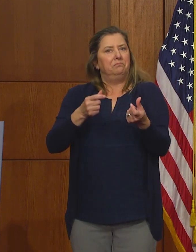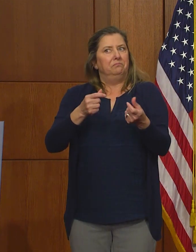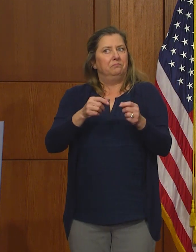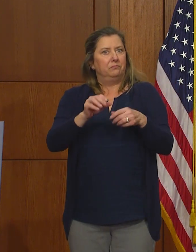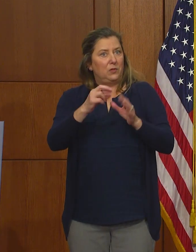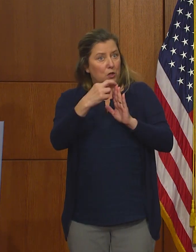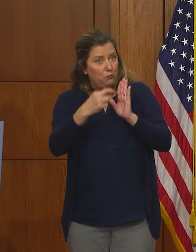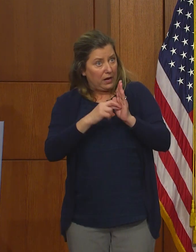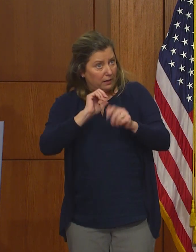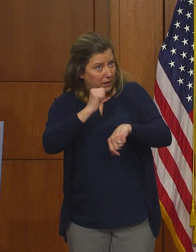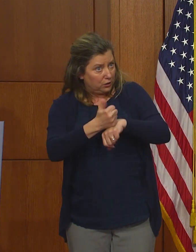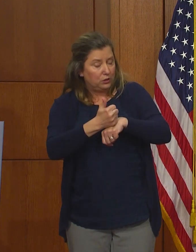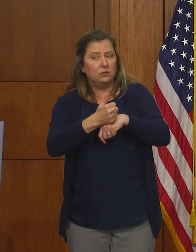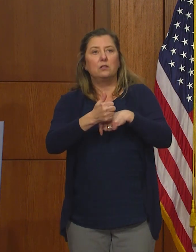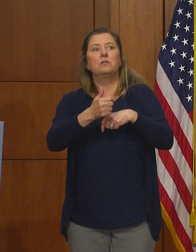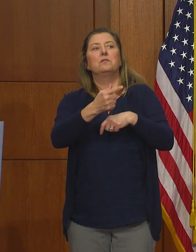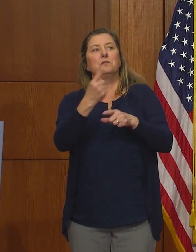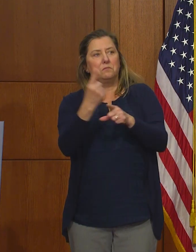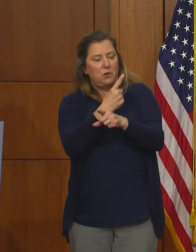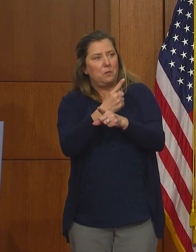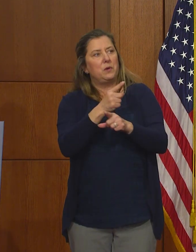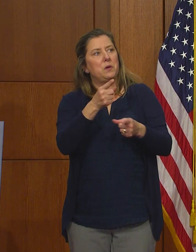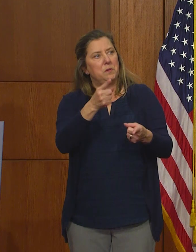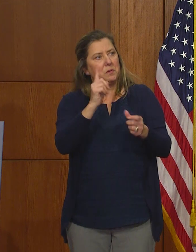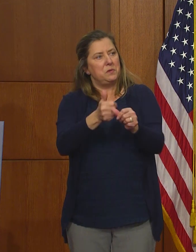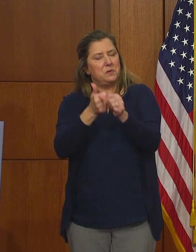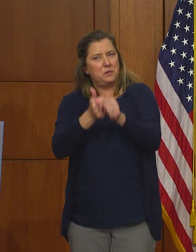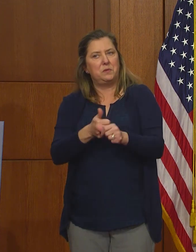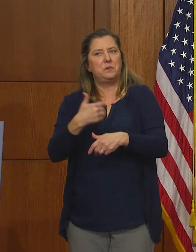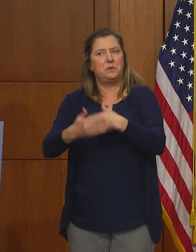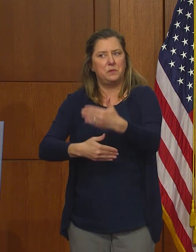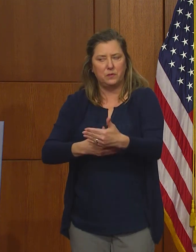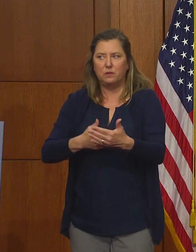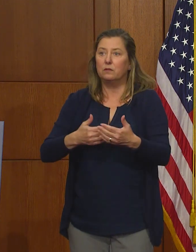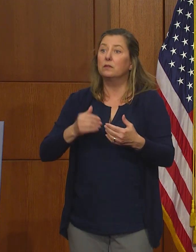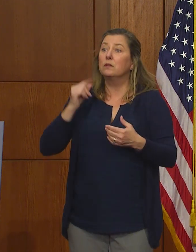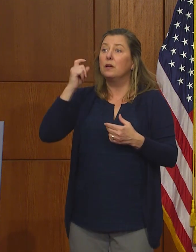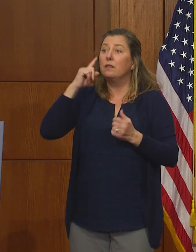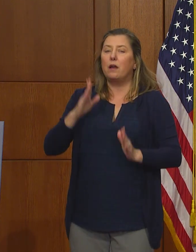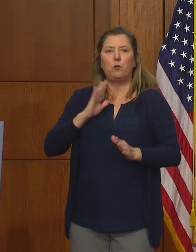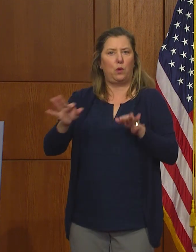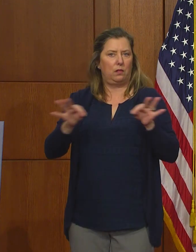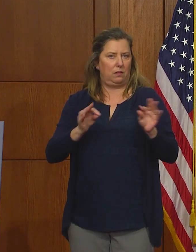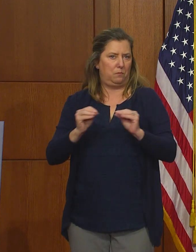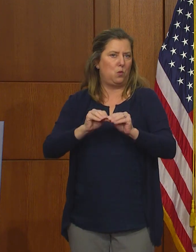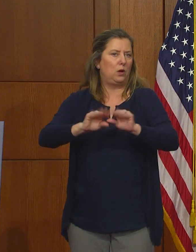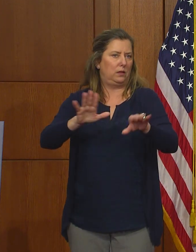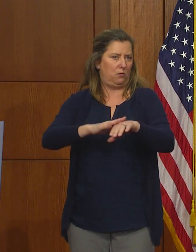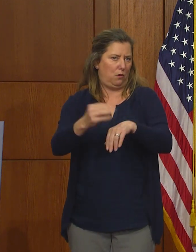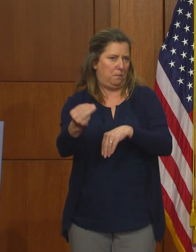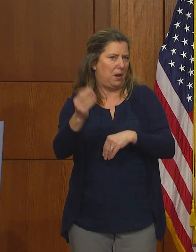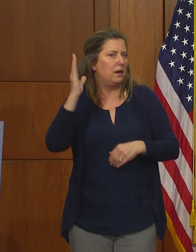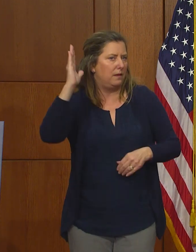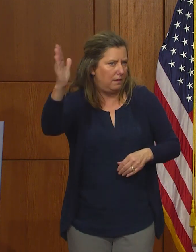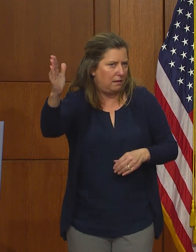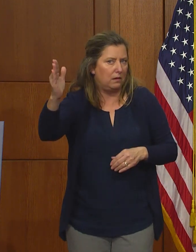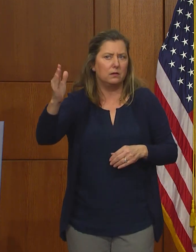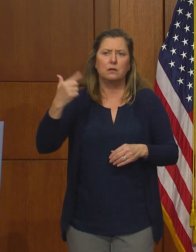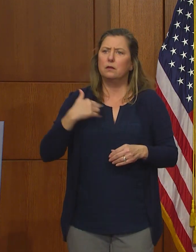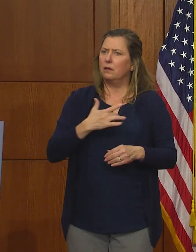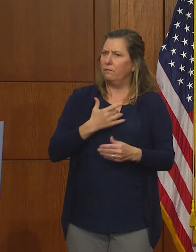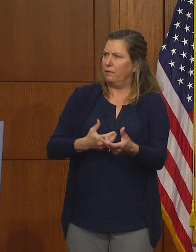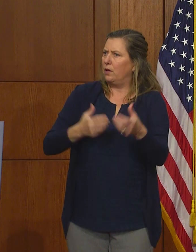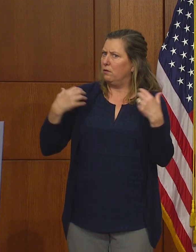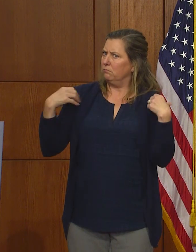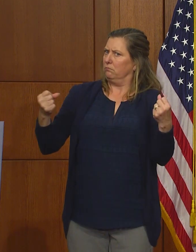that we're putting in place are responsible and well thought out. And so the governor will articulate that more on Monday, but we believe very strongly that